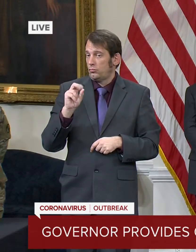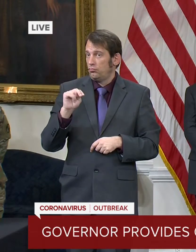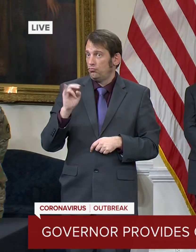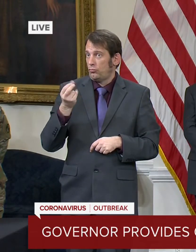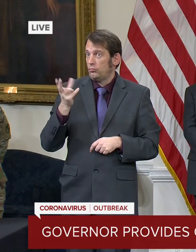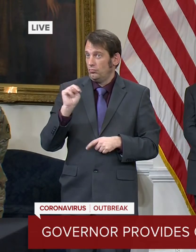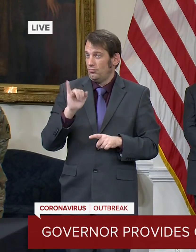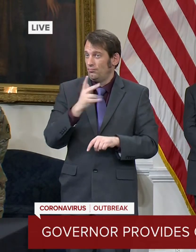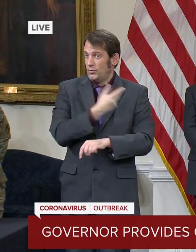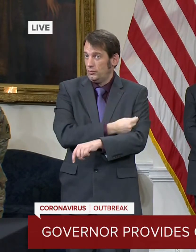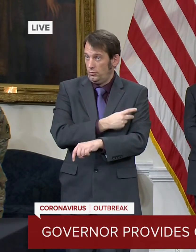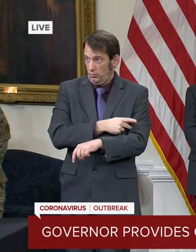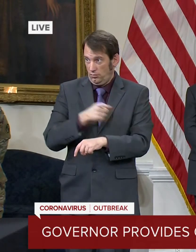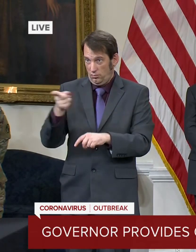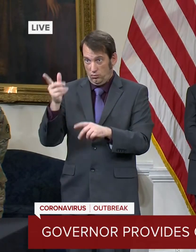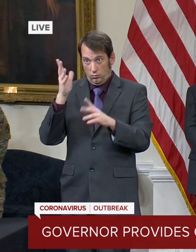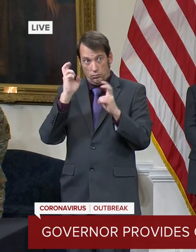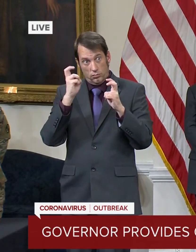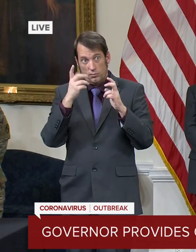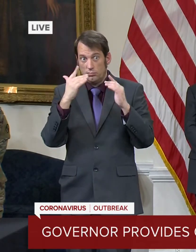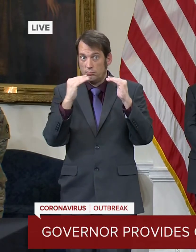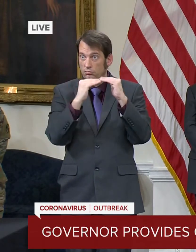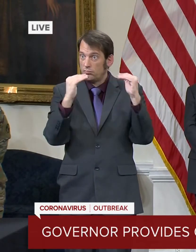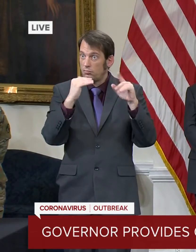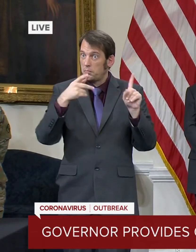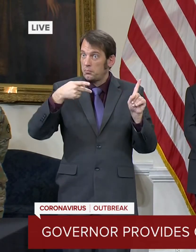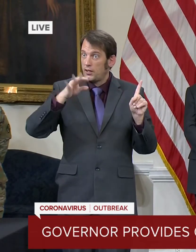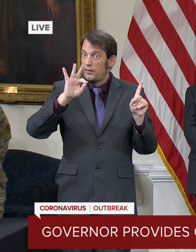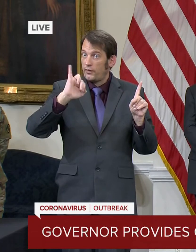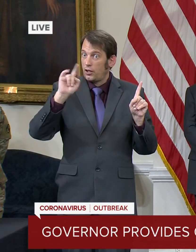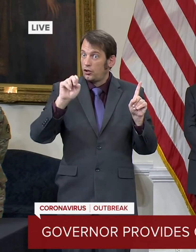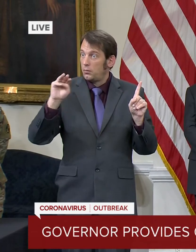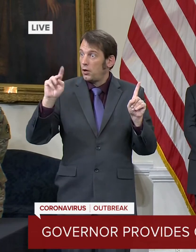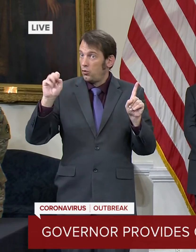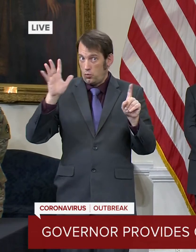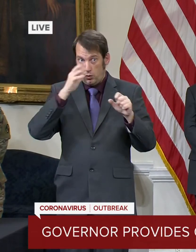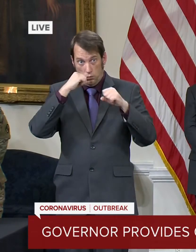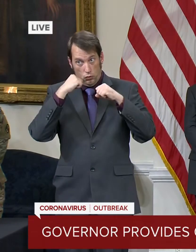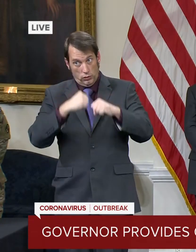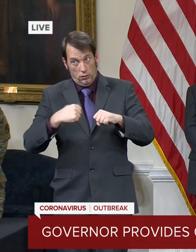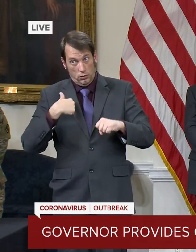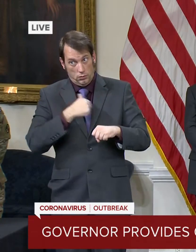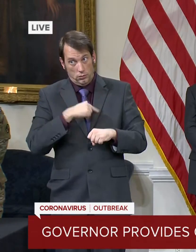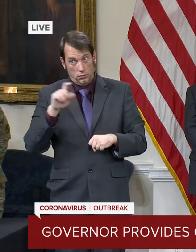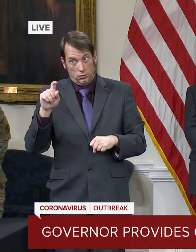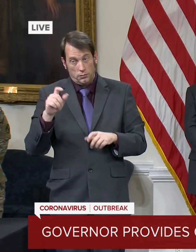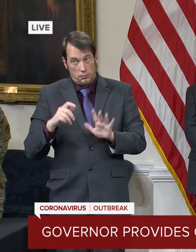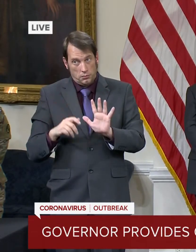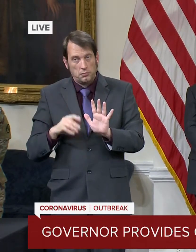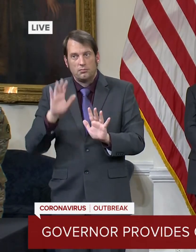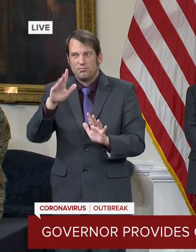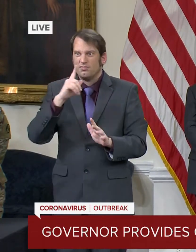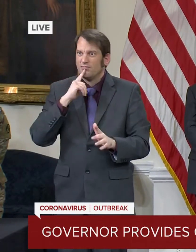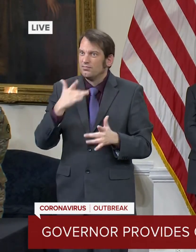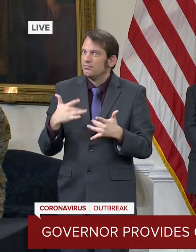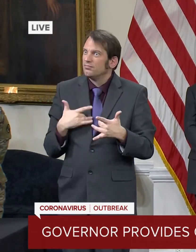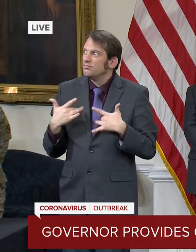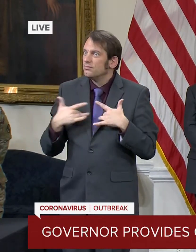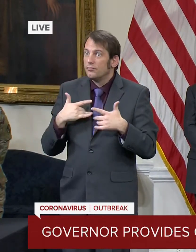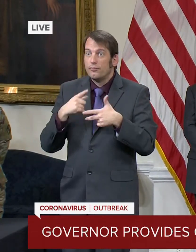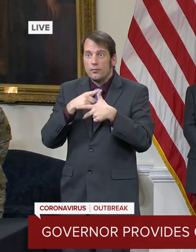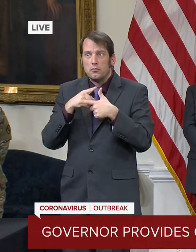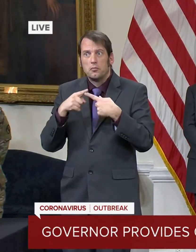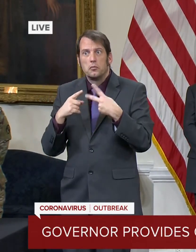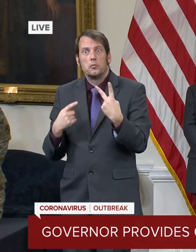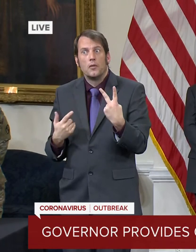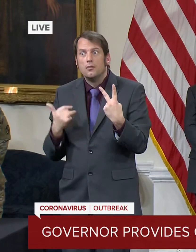the Pfizer and Moderna vaccines do? First, we should all be excited for the potential of another vaccine. The more